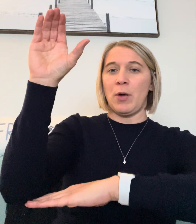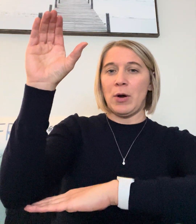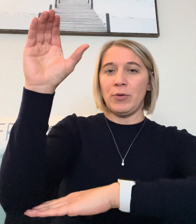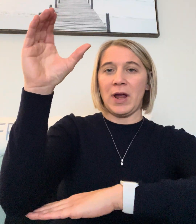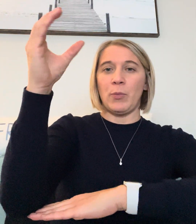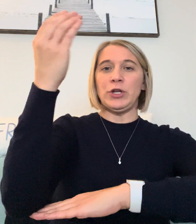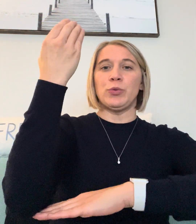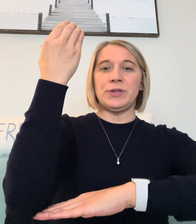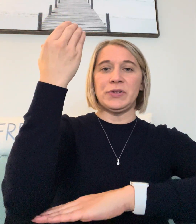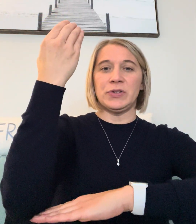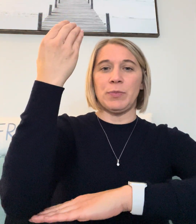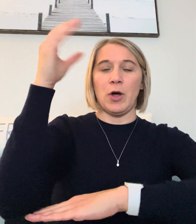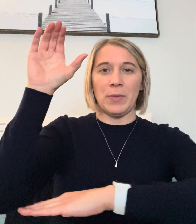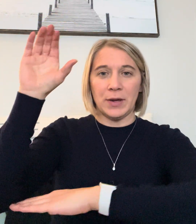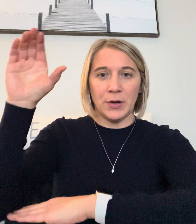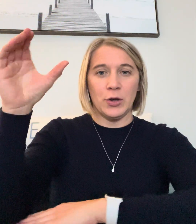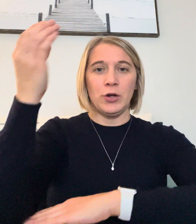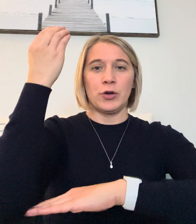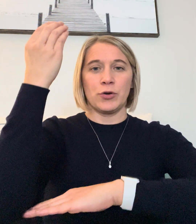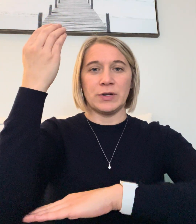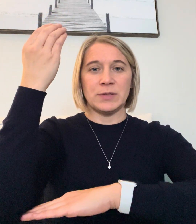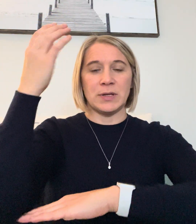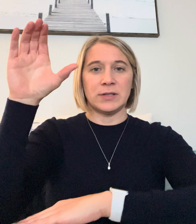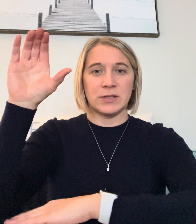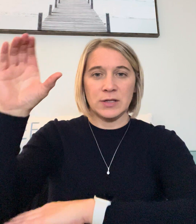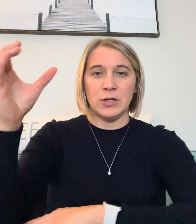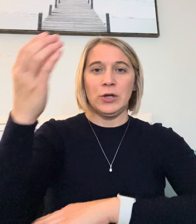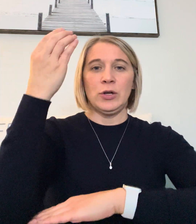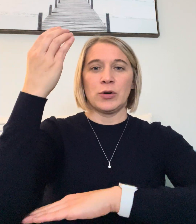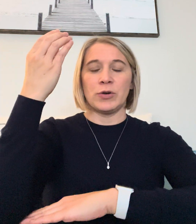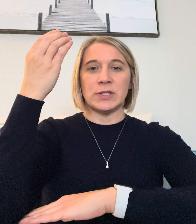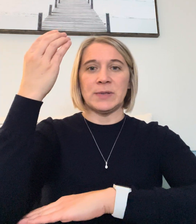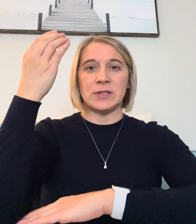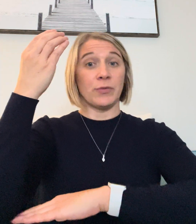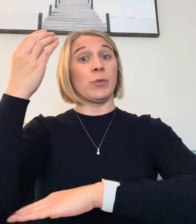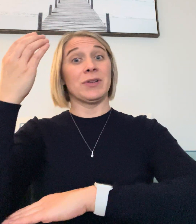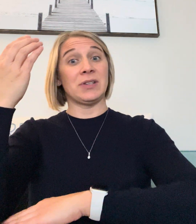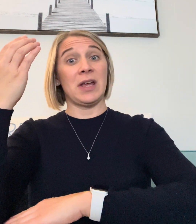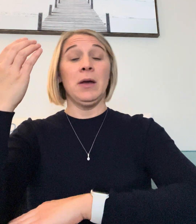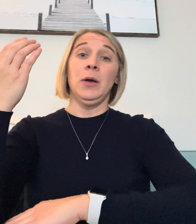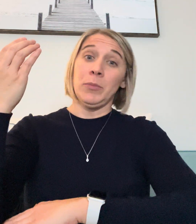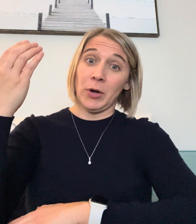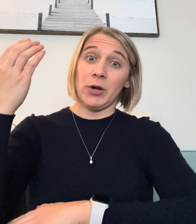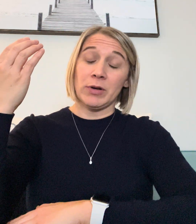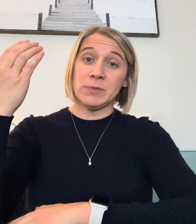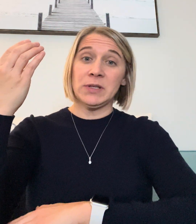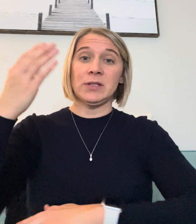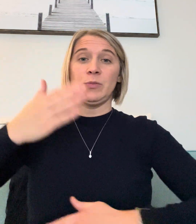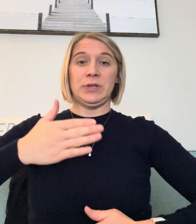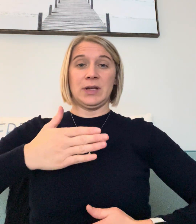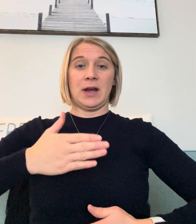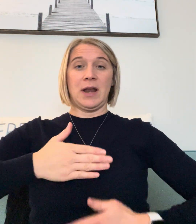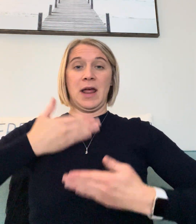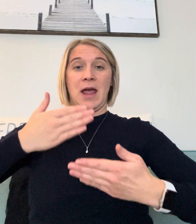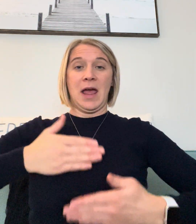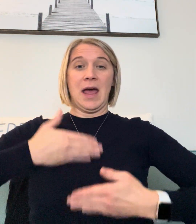out and we twist it to palm in. Christmas, Christmas. So if you want to say Merry Christmas, we sign